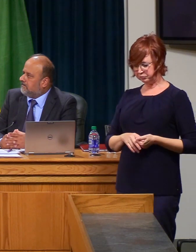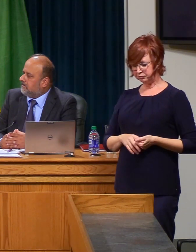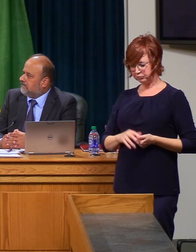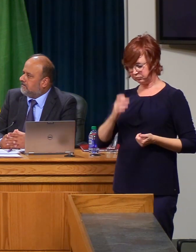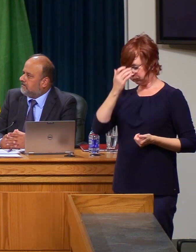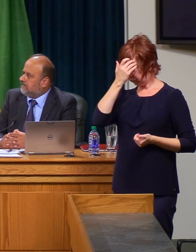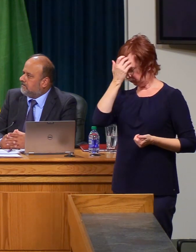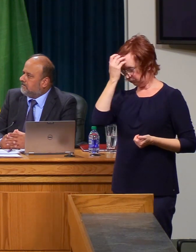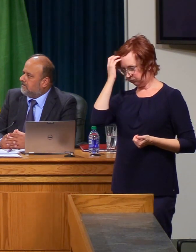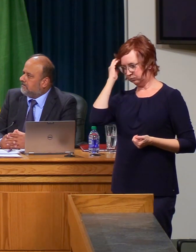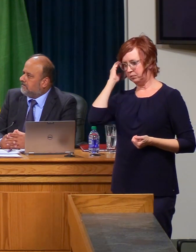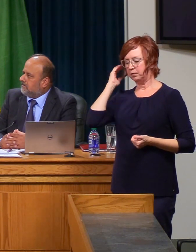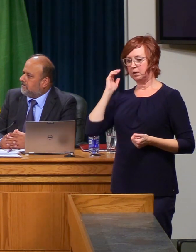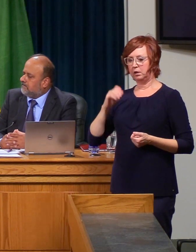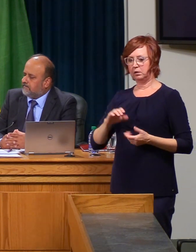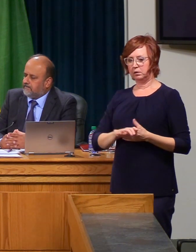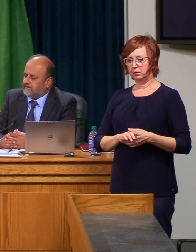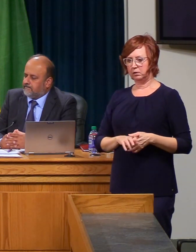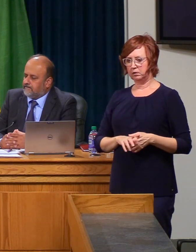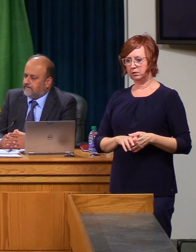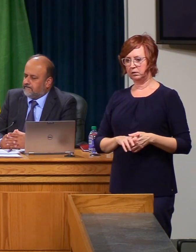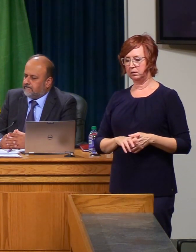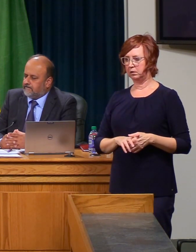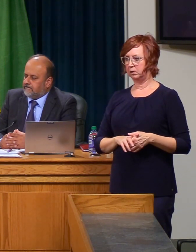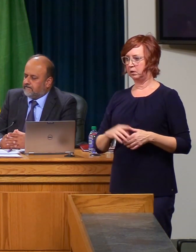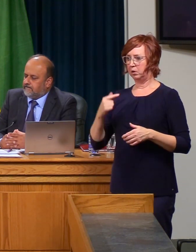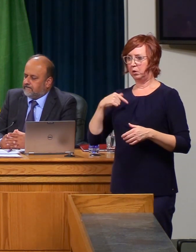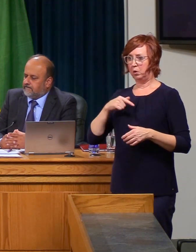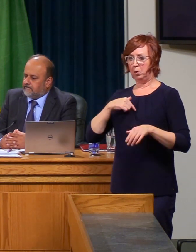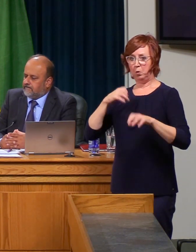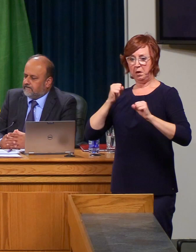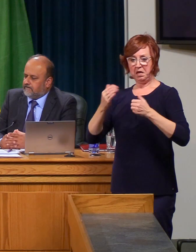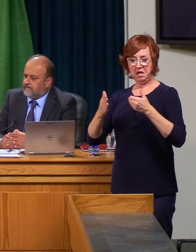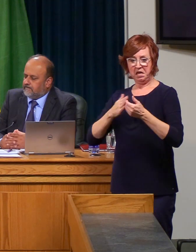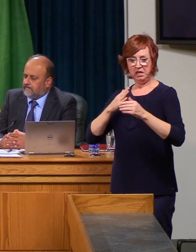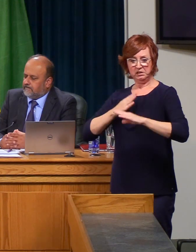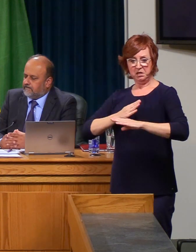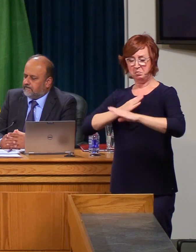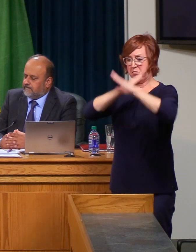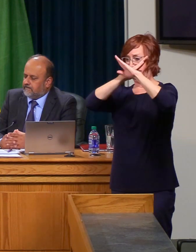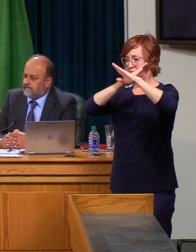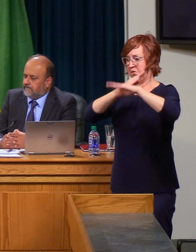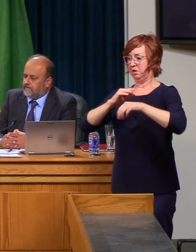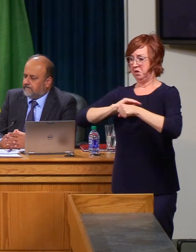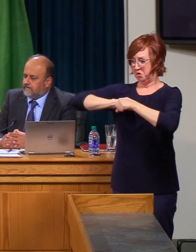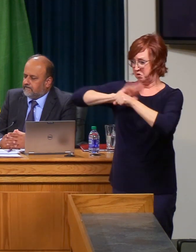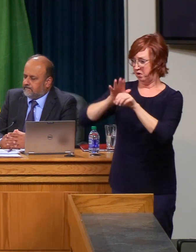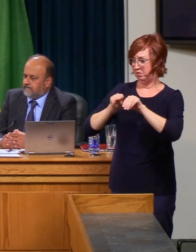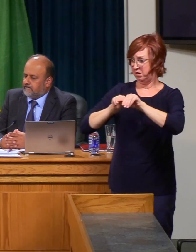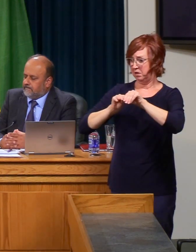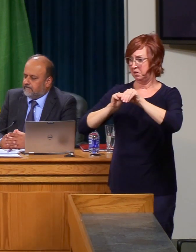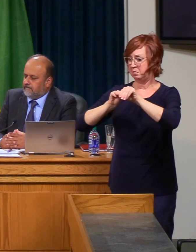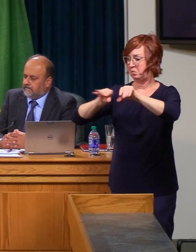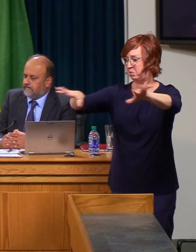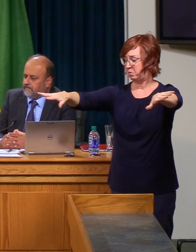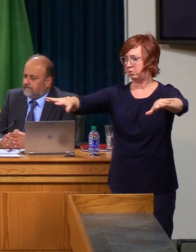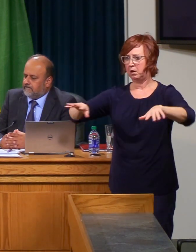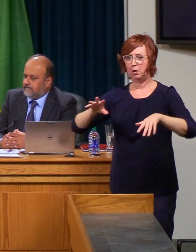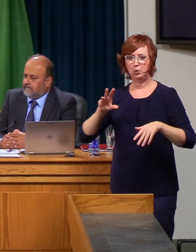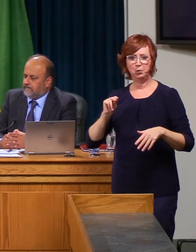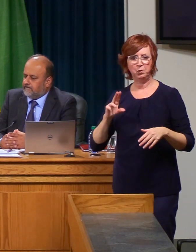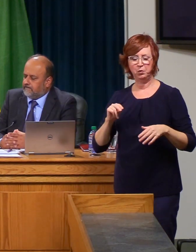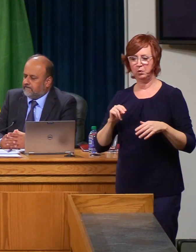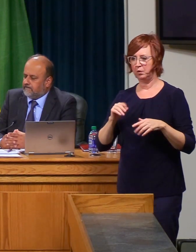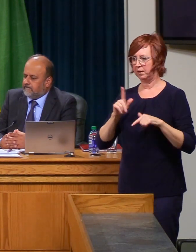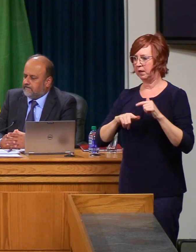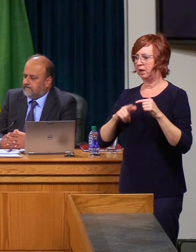aren't going to prevent the exposure to COVID-19. What we are trying to do is to flatten that curve and to lengthen the time that the general